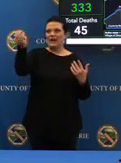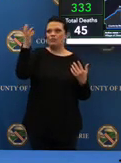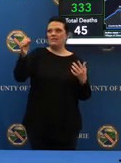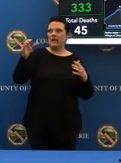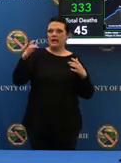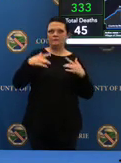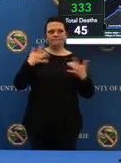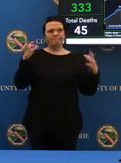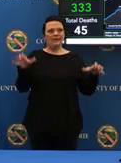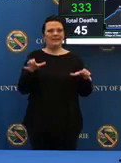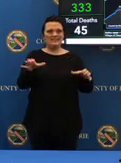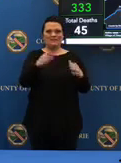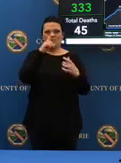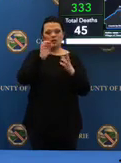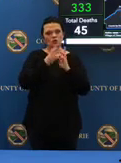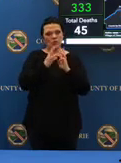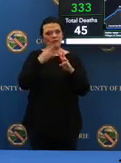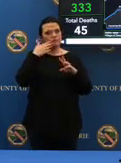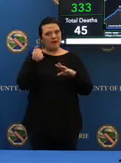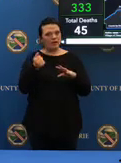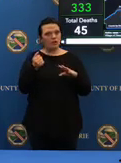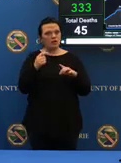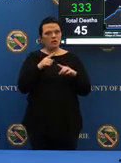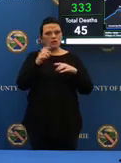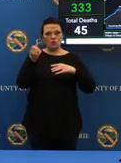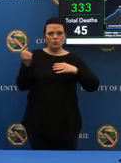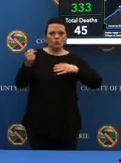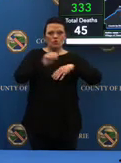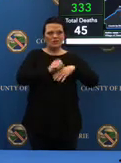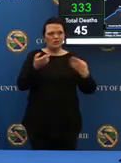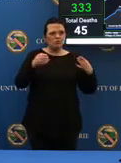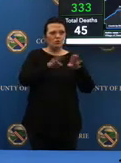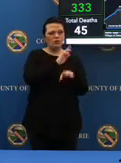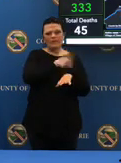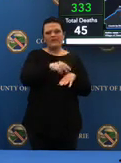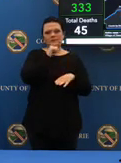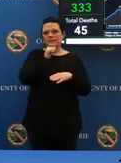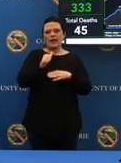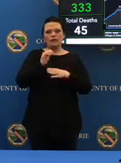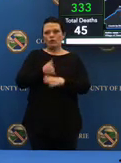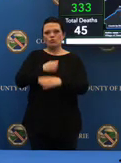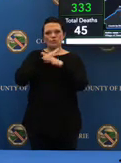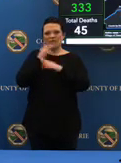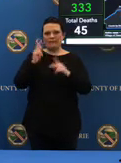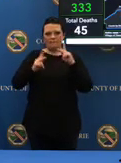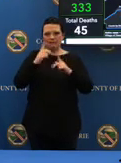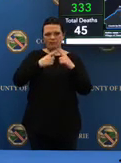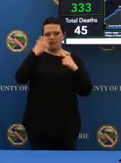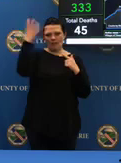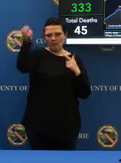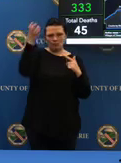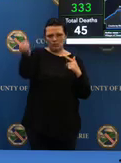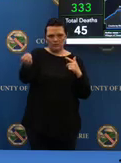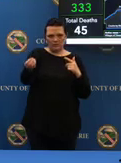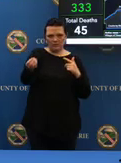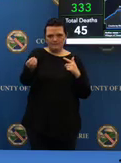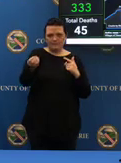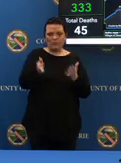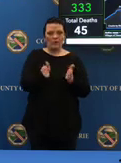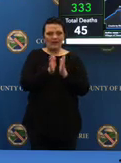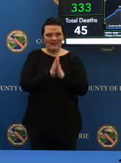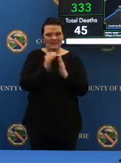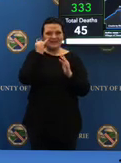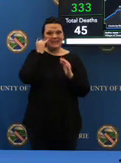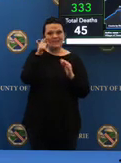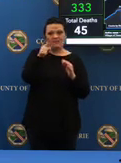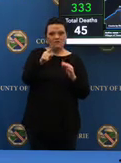as the weather's getting better. So just shutting down the parks won't prevent people from going out. What we're asking is if you do go